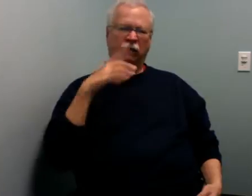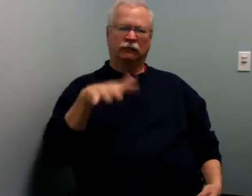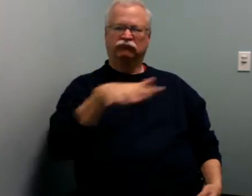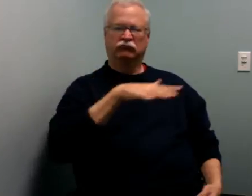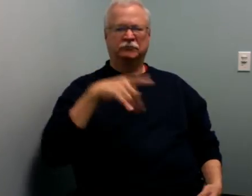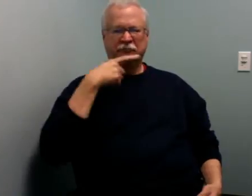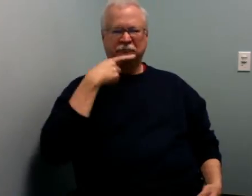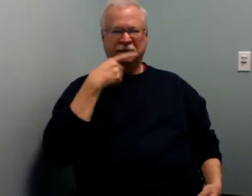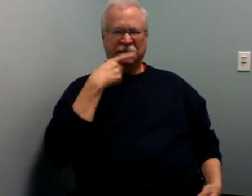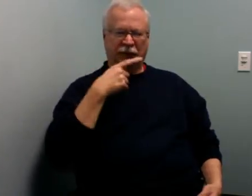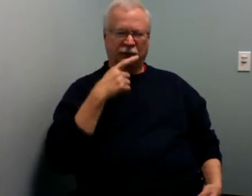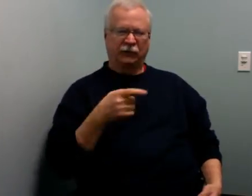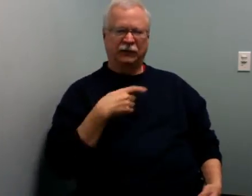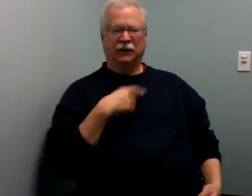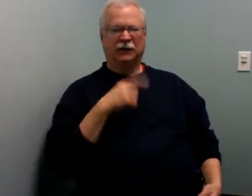Another event in high school,